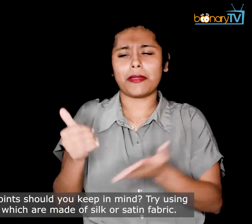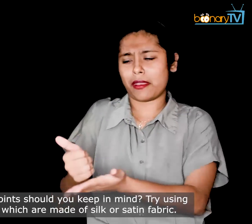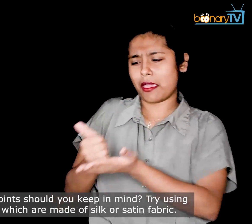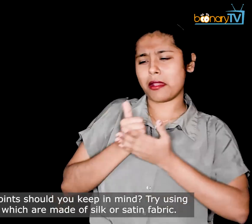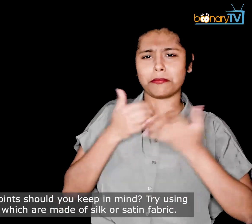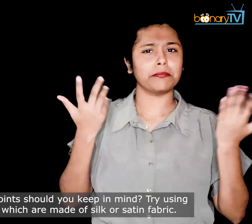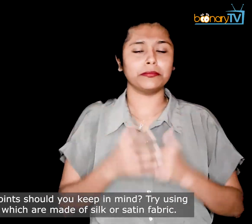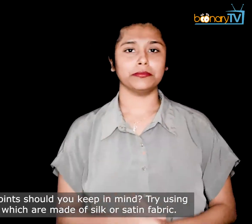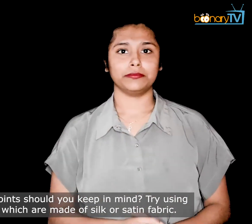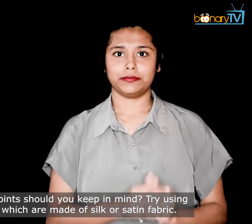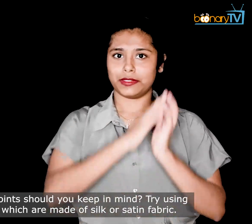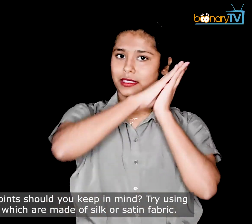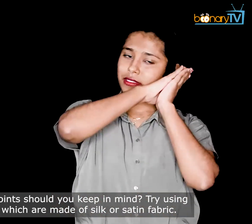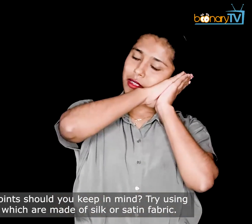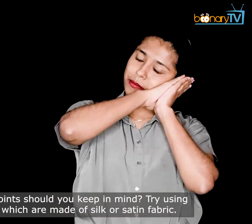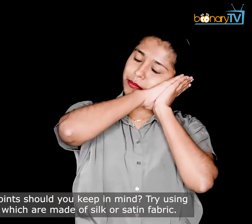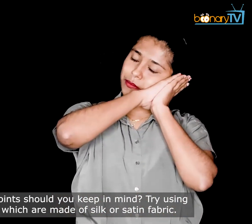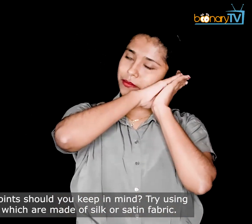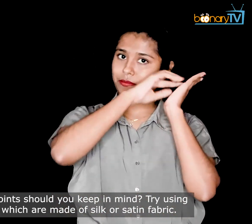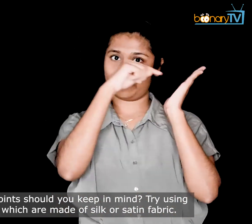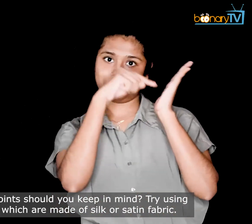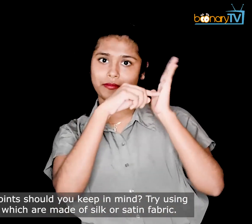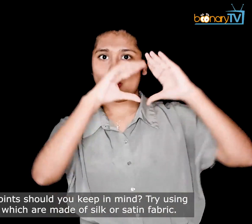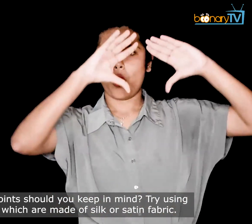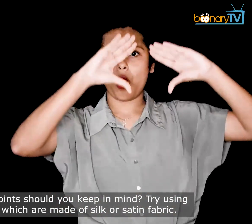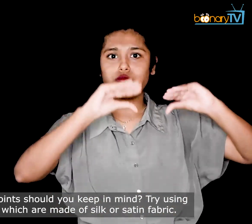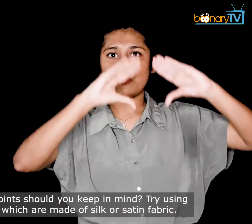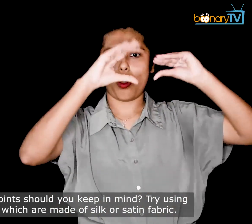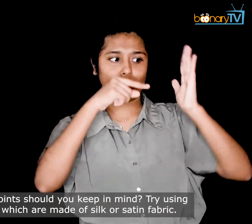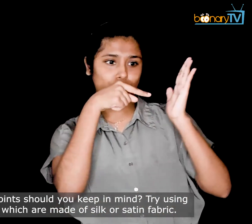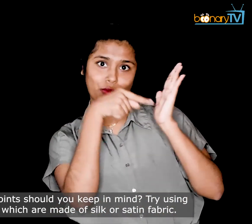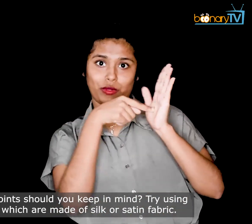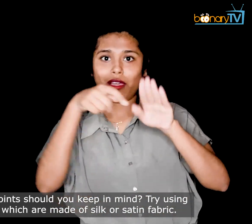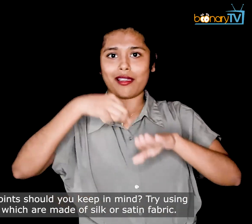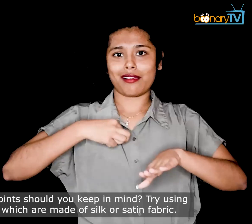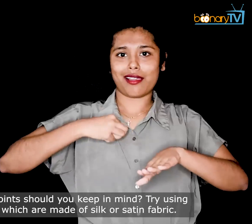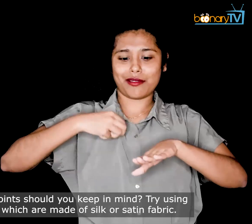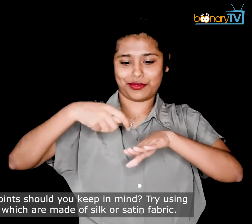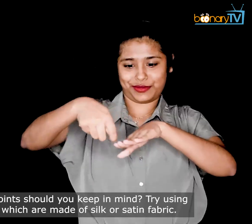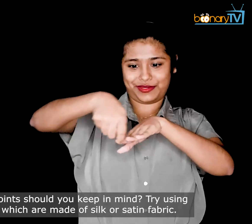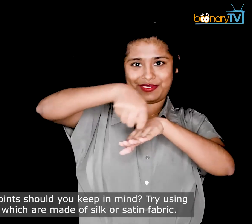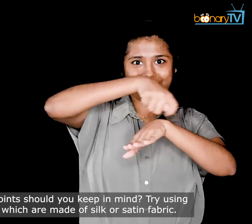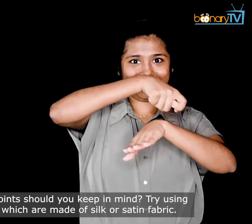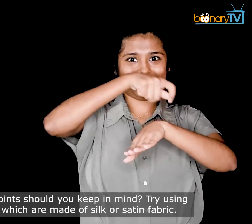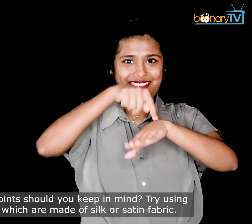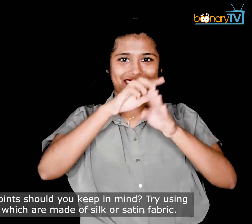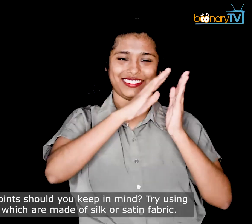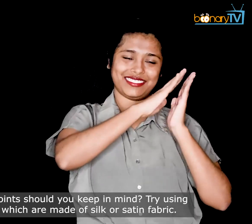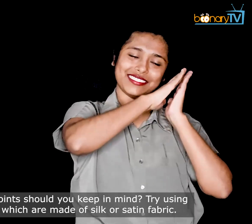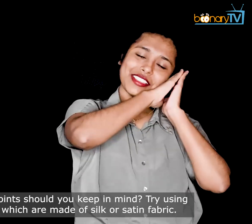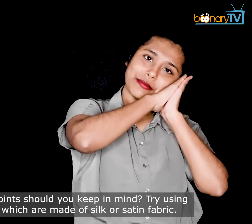Try using pillowcase covers which are made of